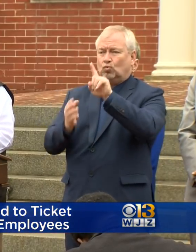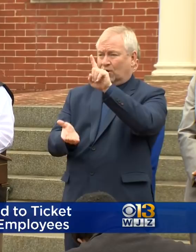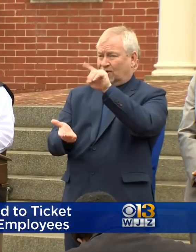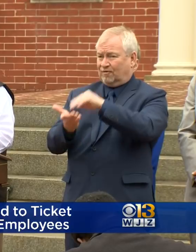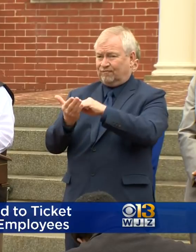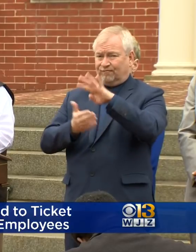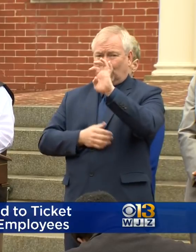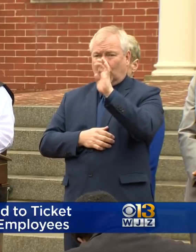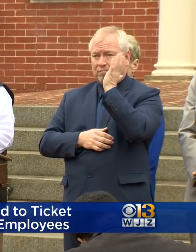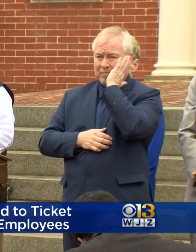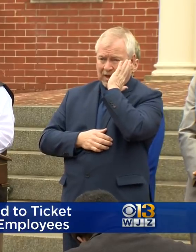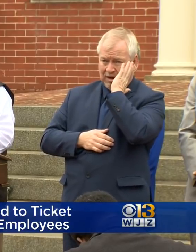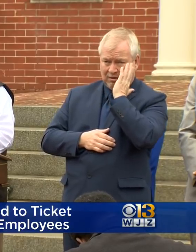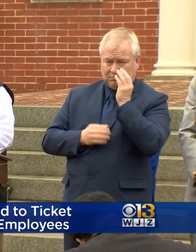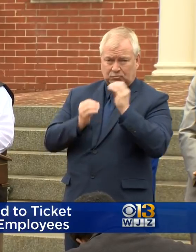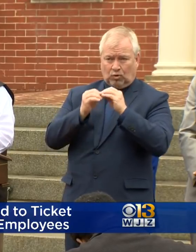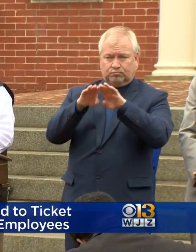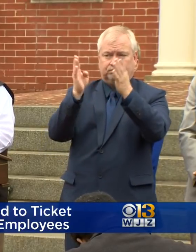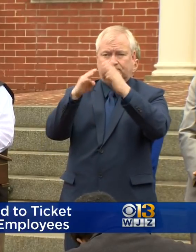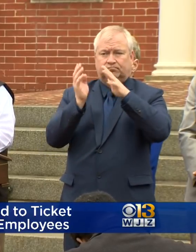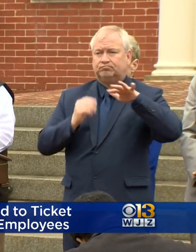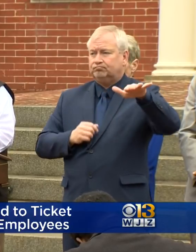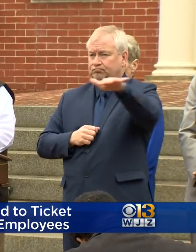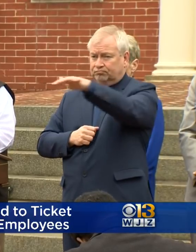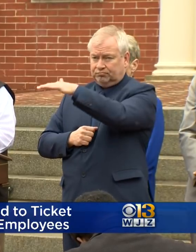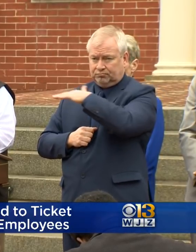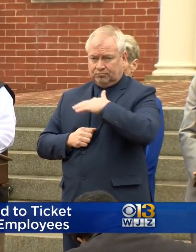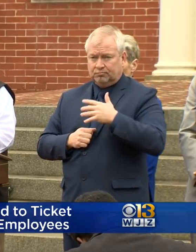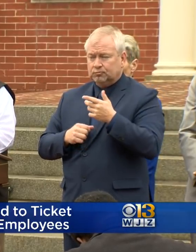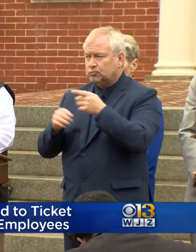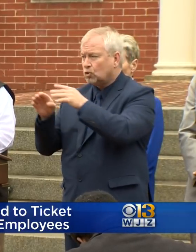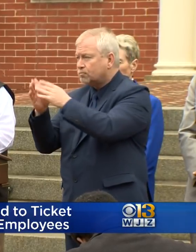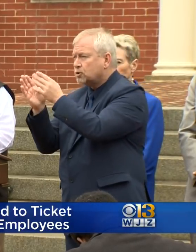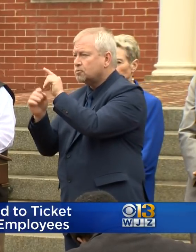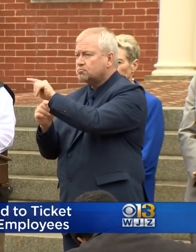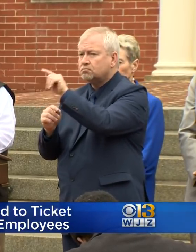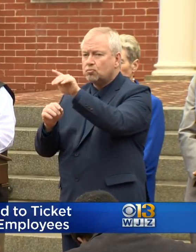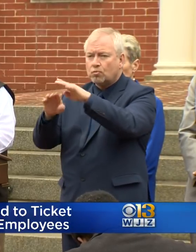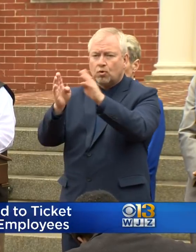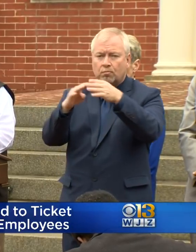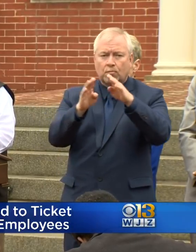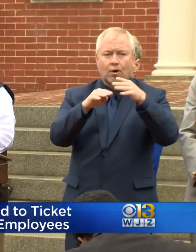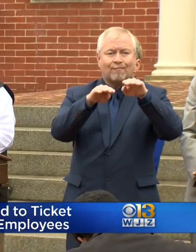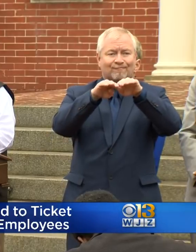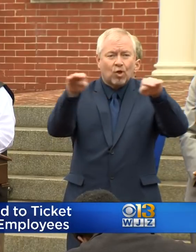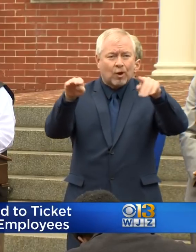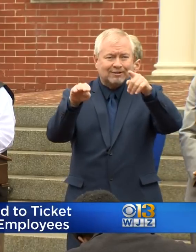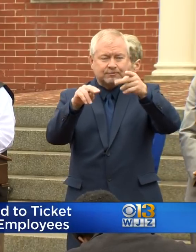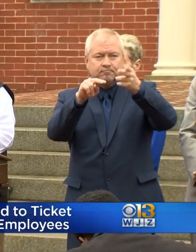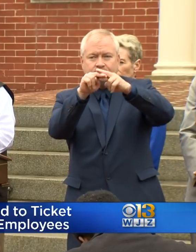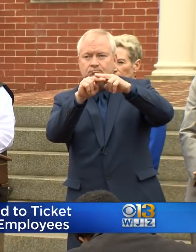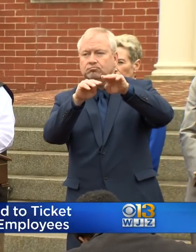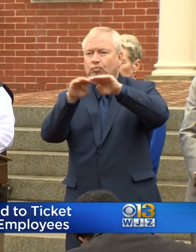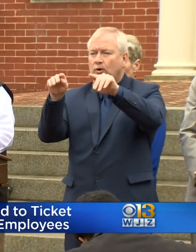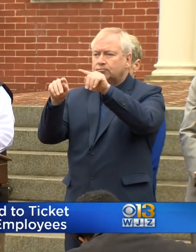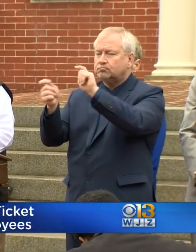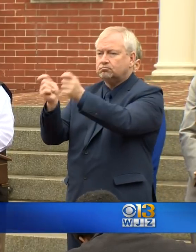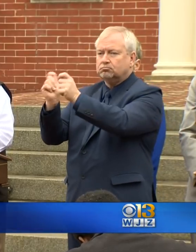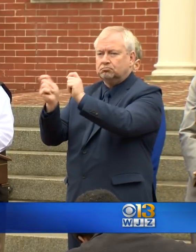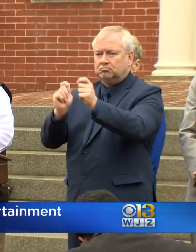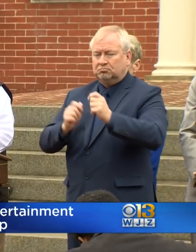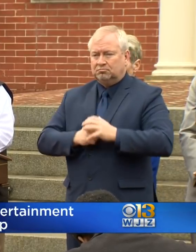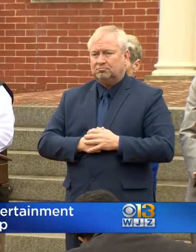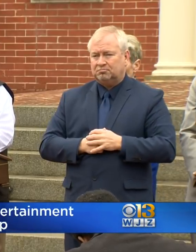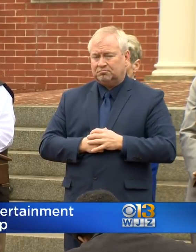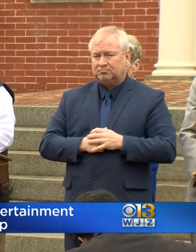as we work to continue to reopen closed floors and hospital facilities across the